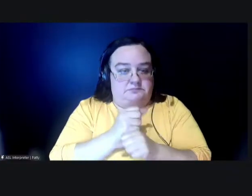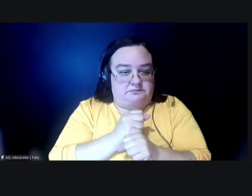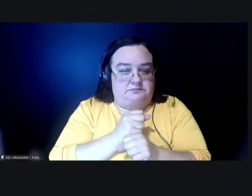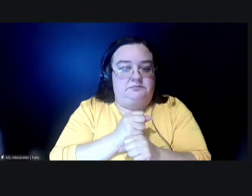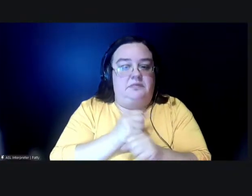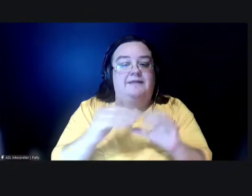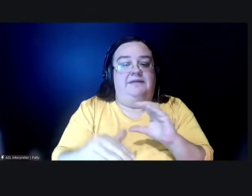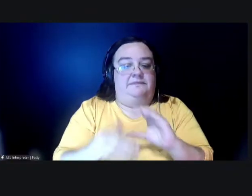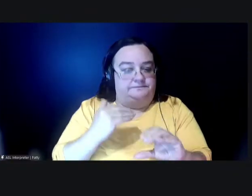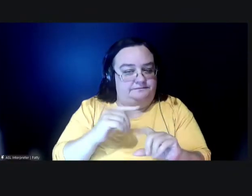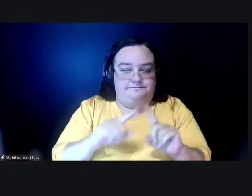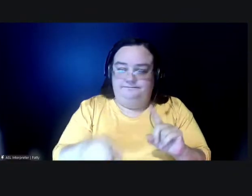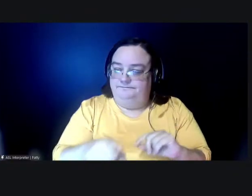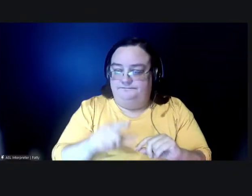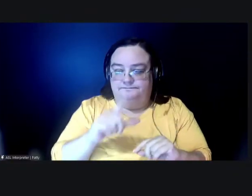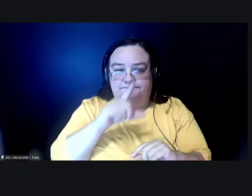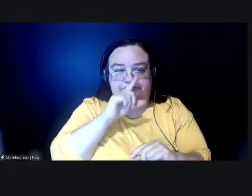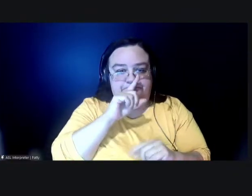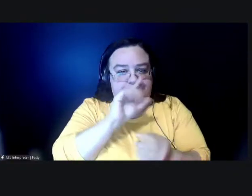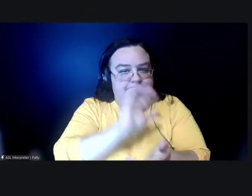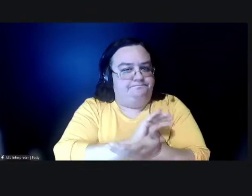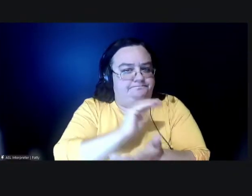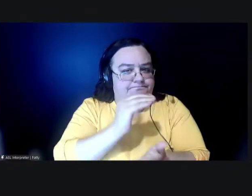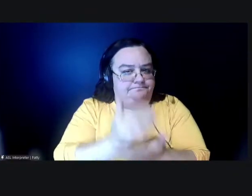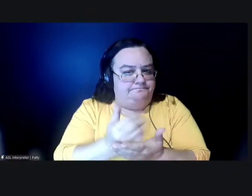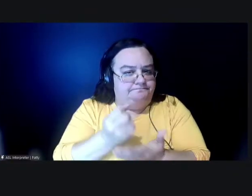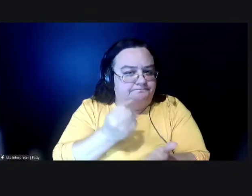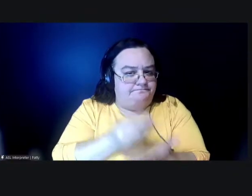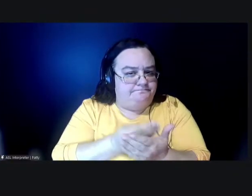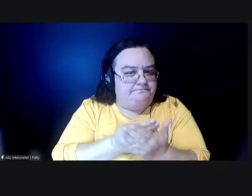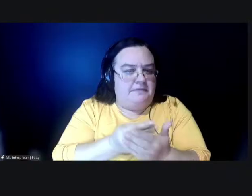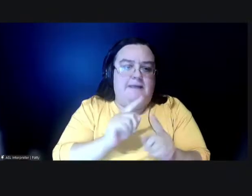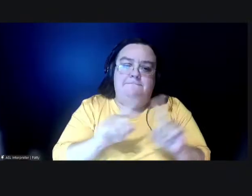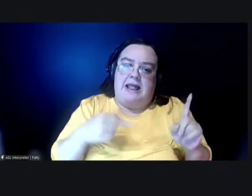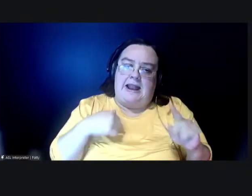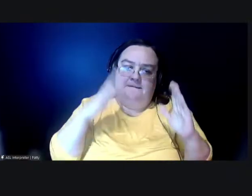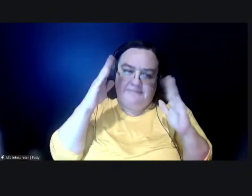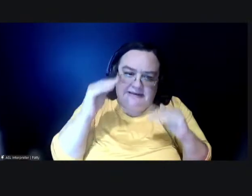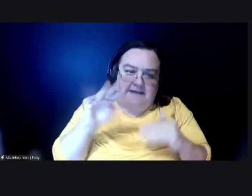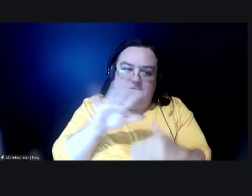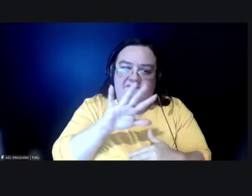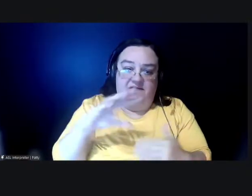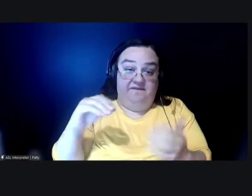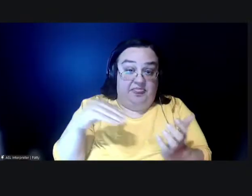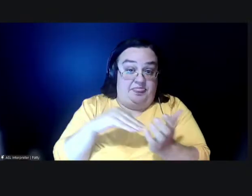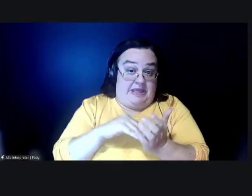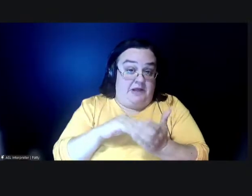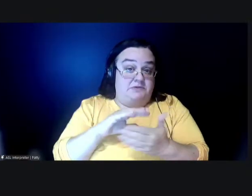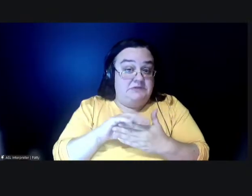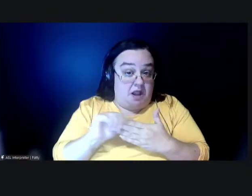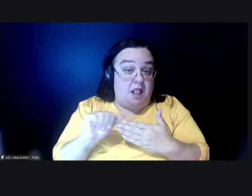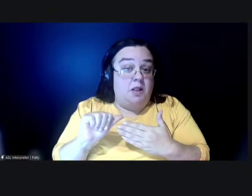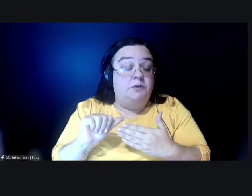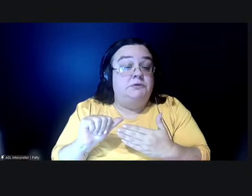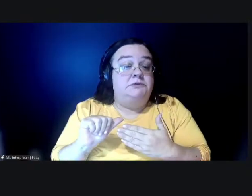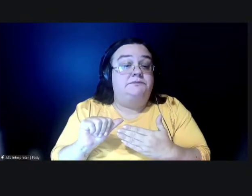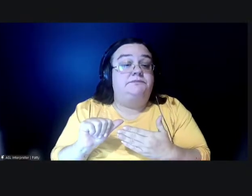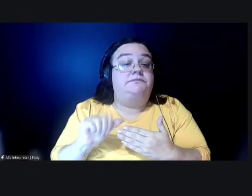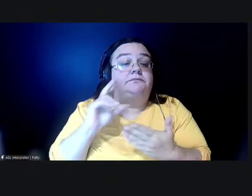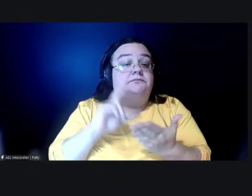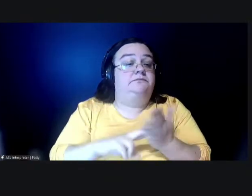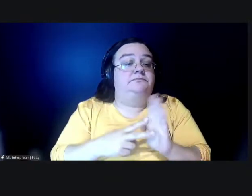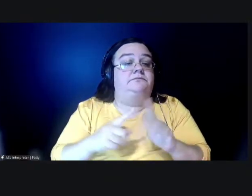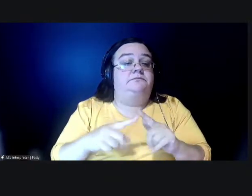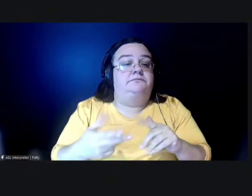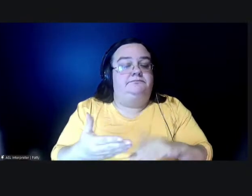it didn't have the dollar amount. However, I am anticipating $50,000 to enhance our